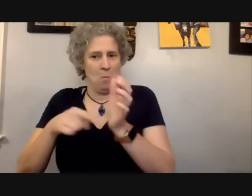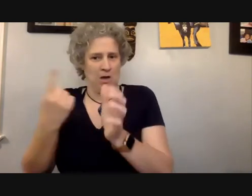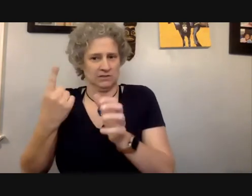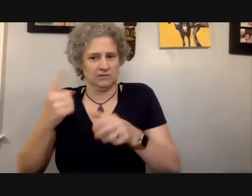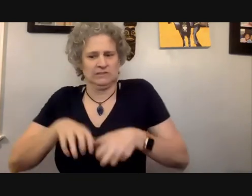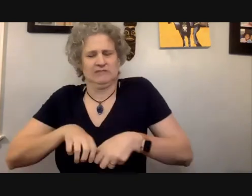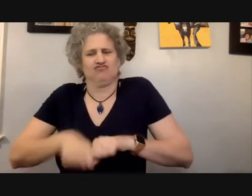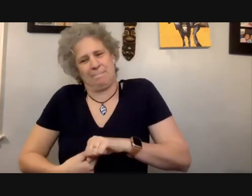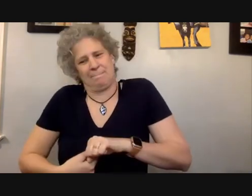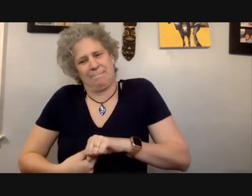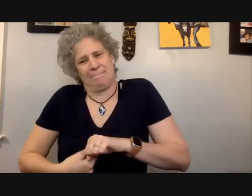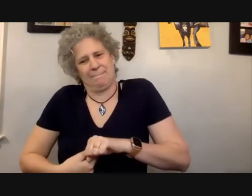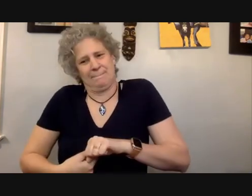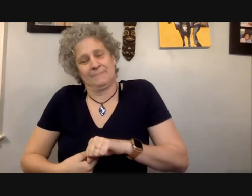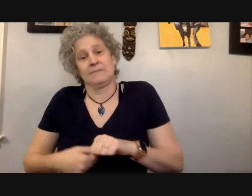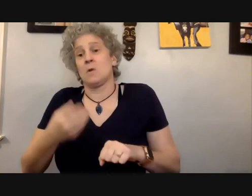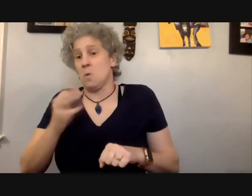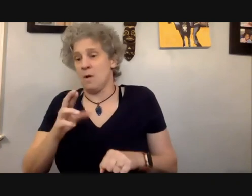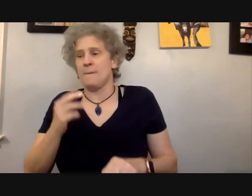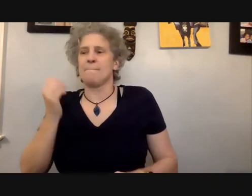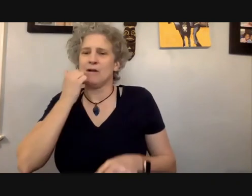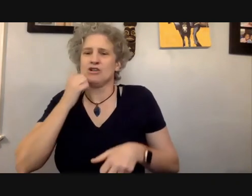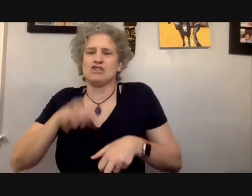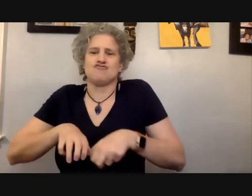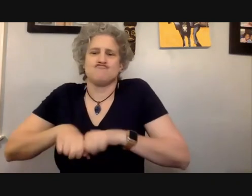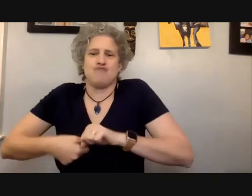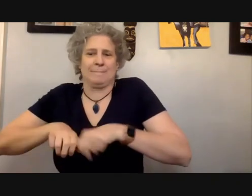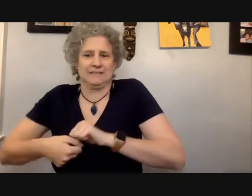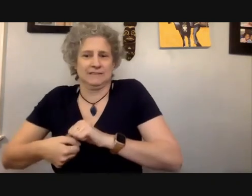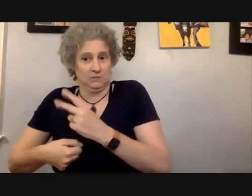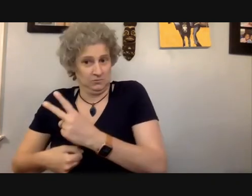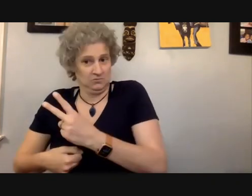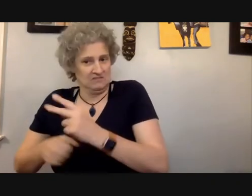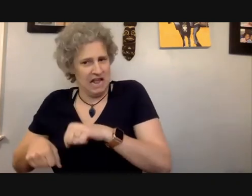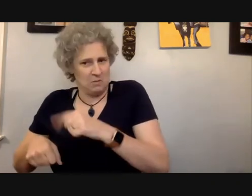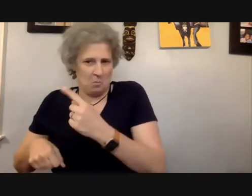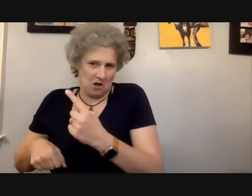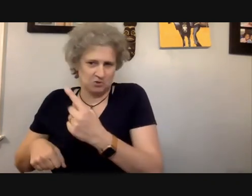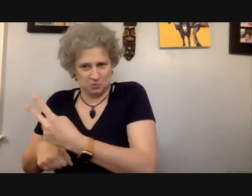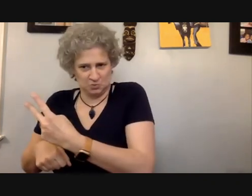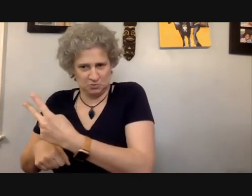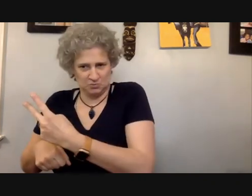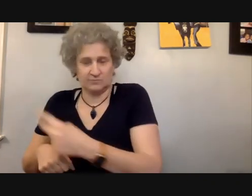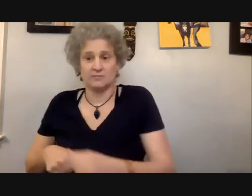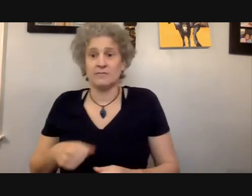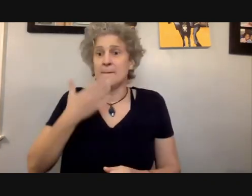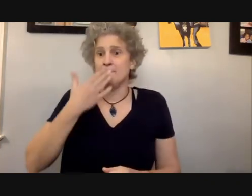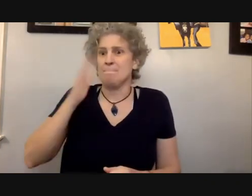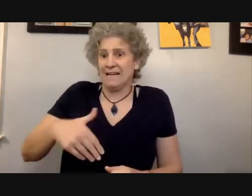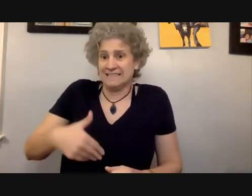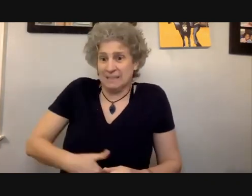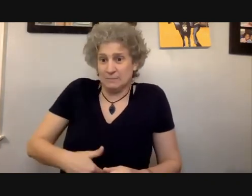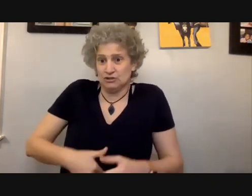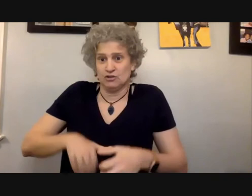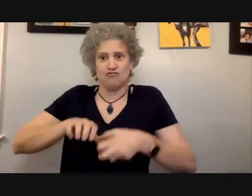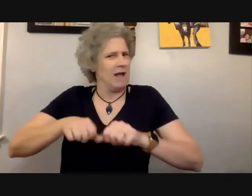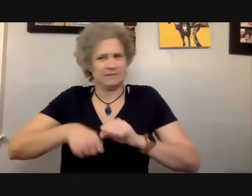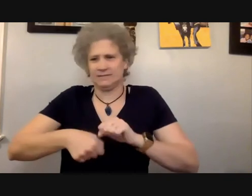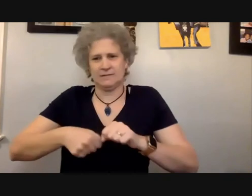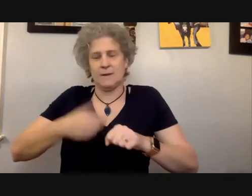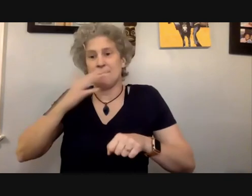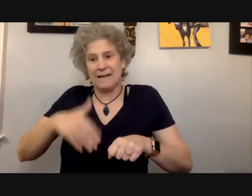And actually, it's interesting. Now I'm thinking about it. You do it one movement, okay? One or two movements if you're talking about like